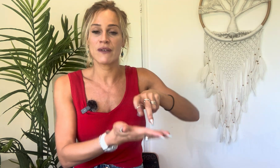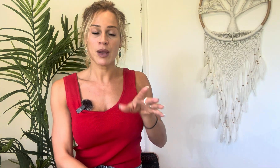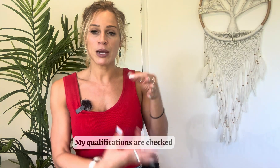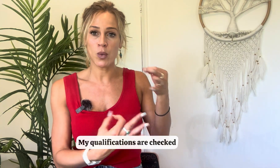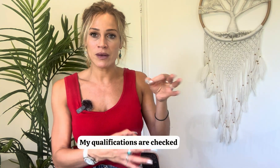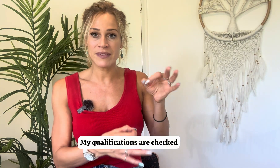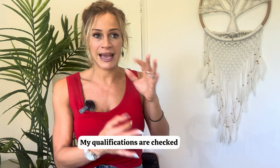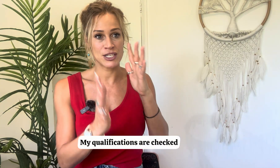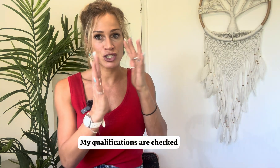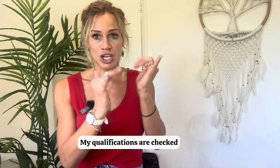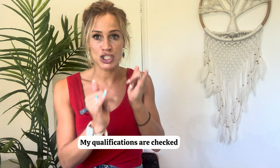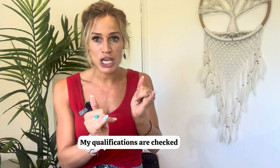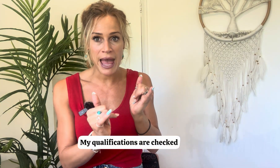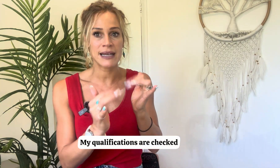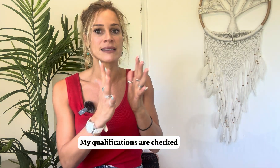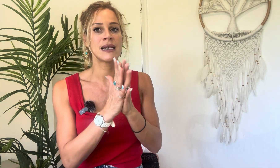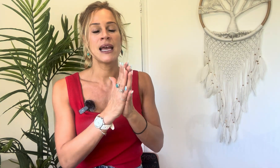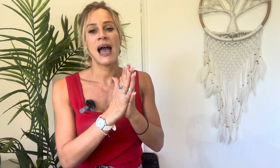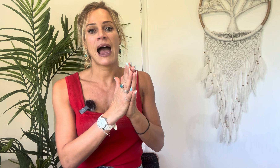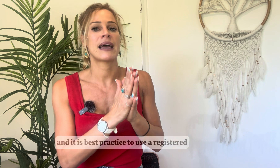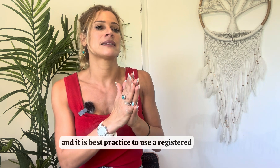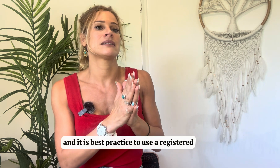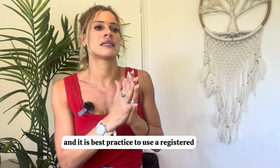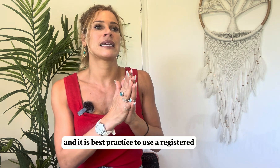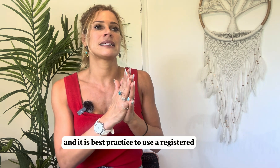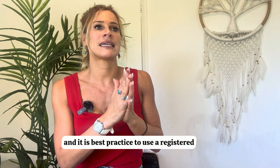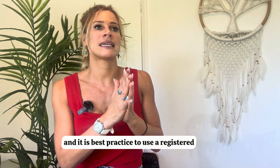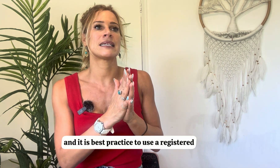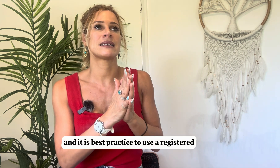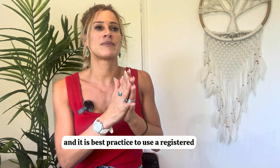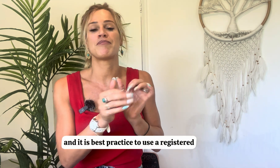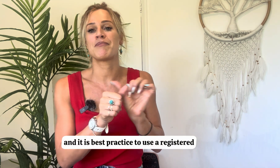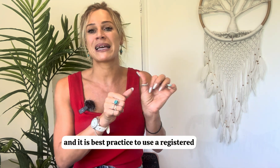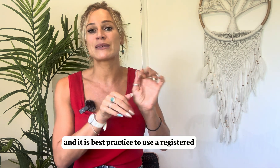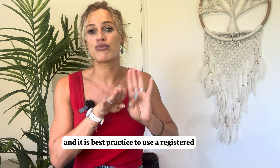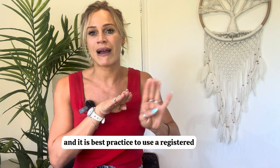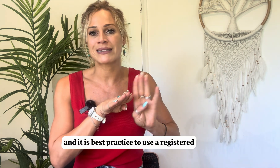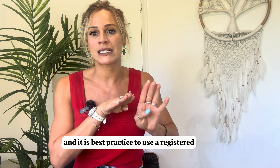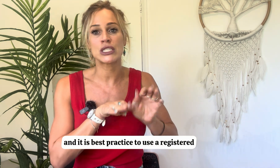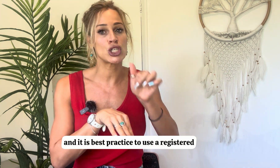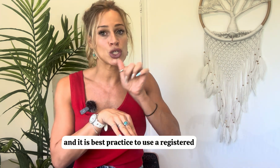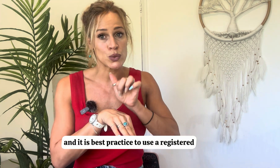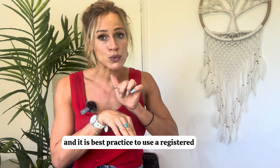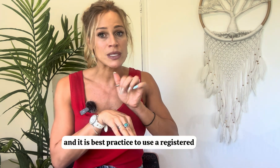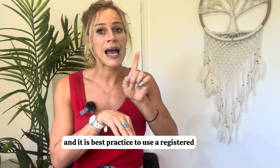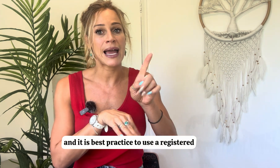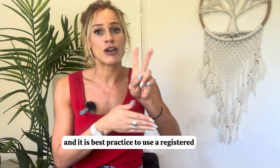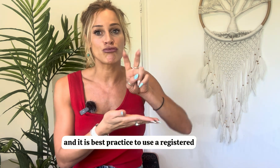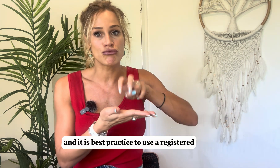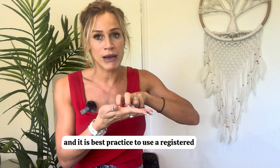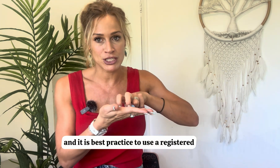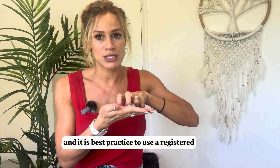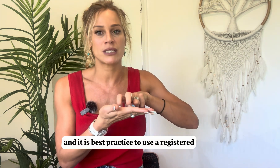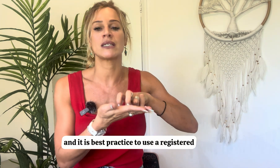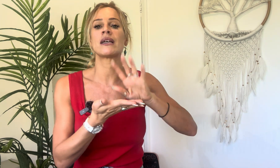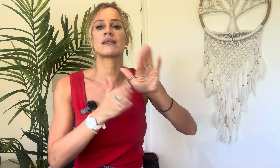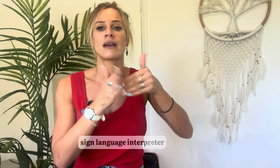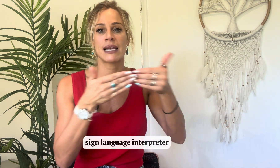My qualifications are checked, and it is best practice to use a registered sign